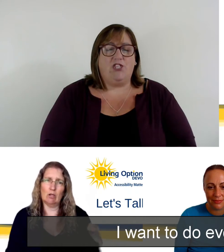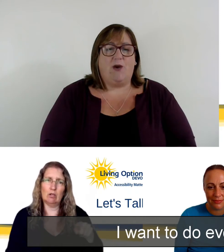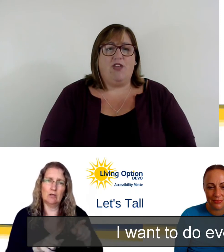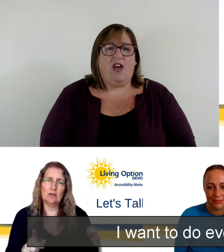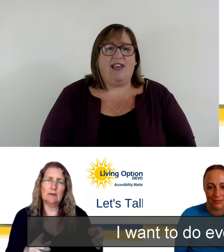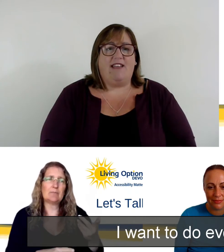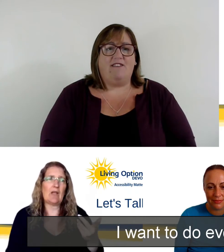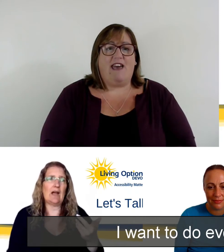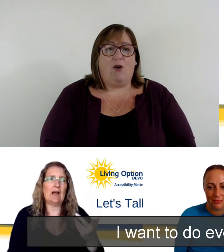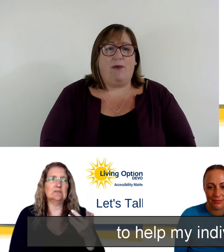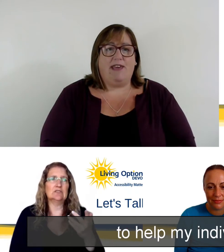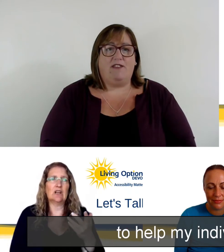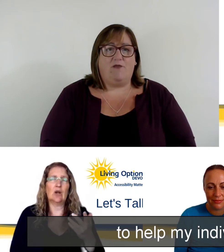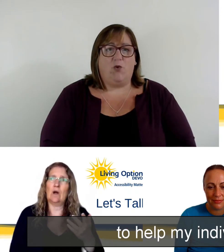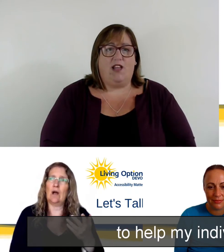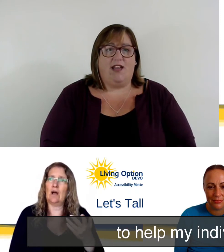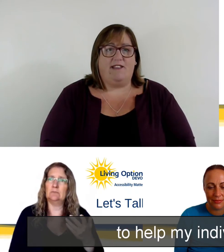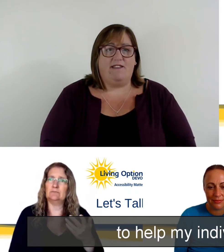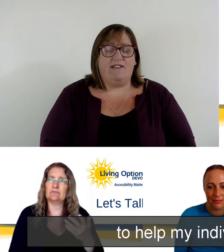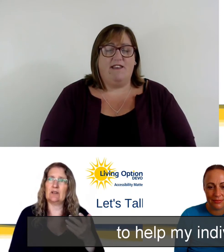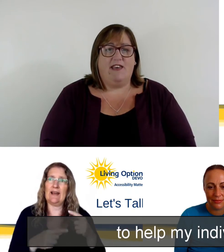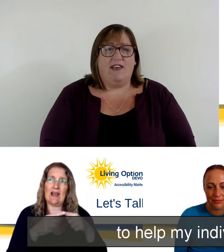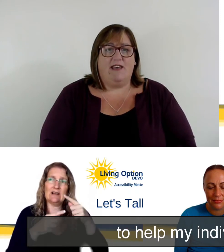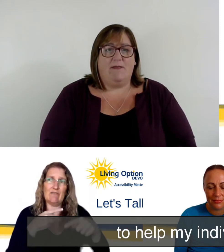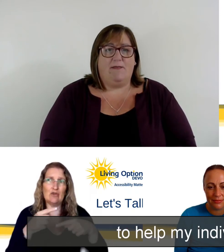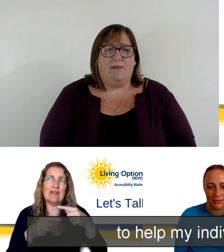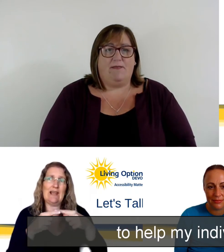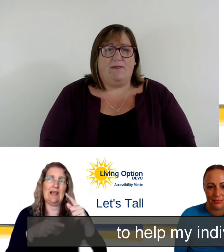I want to do everything I can to help my individual clients.